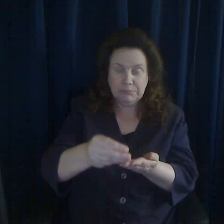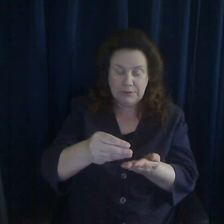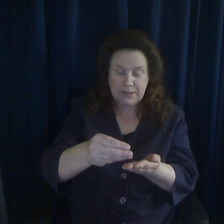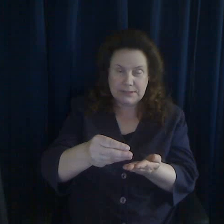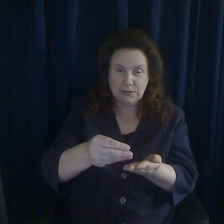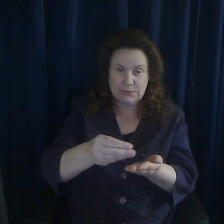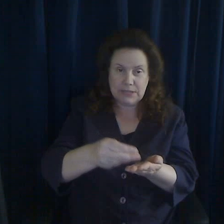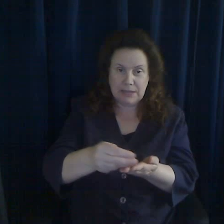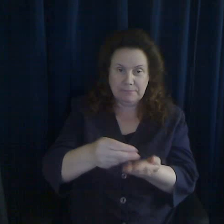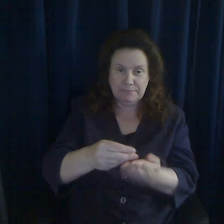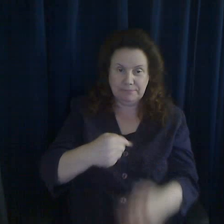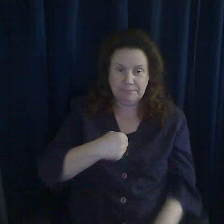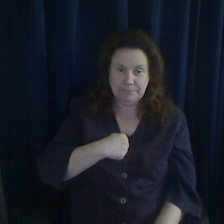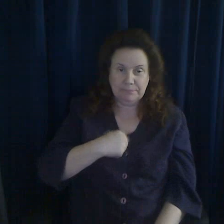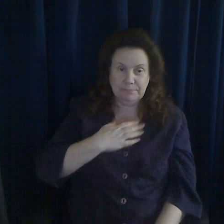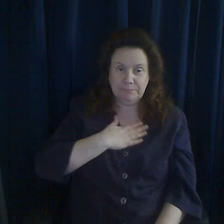And that's a new sign.